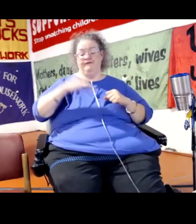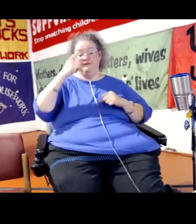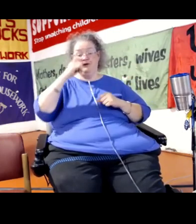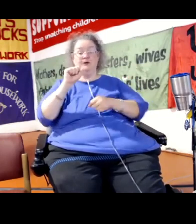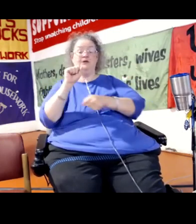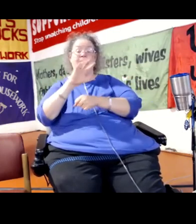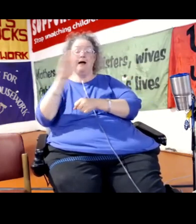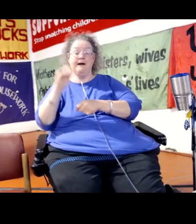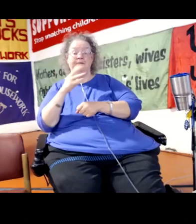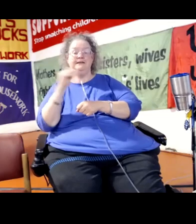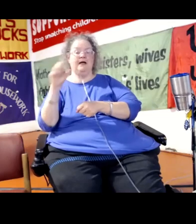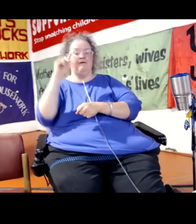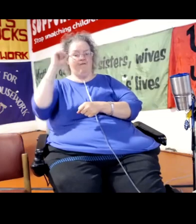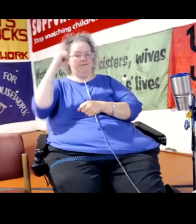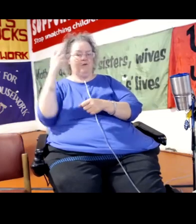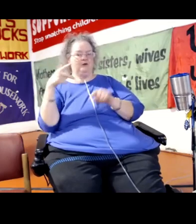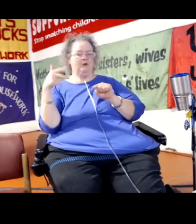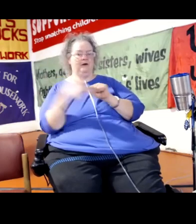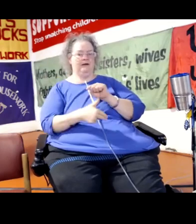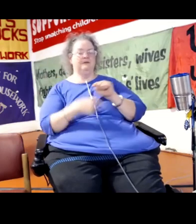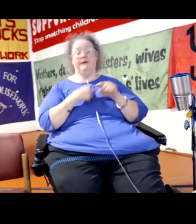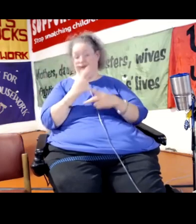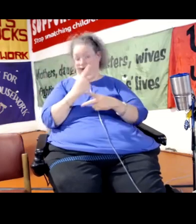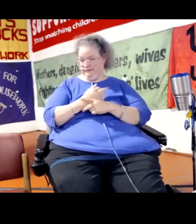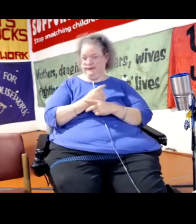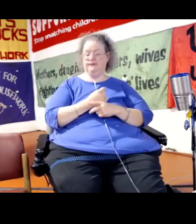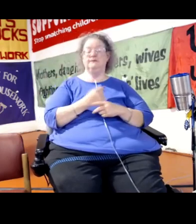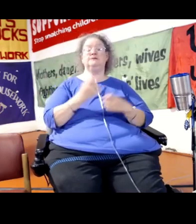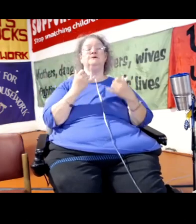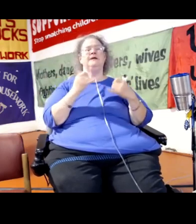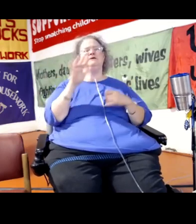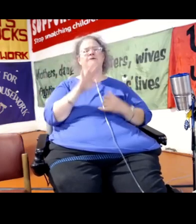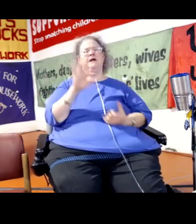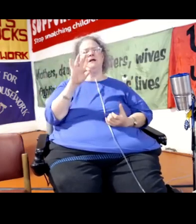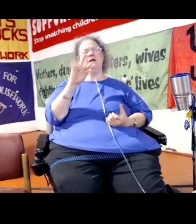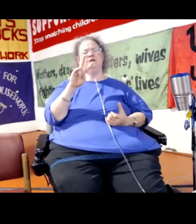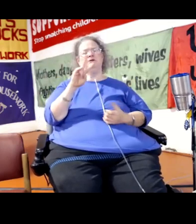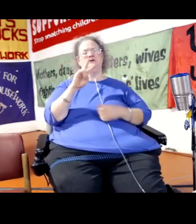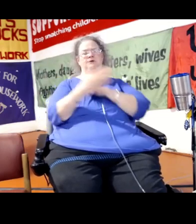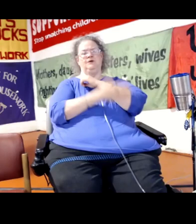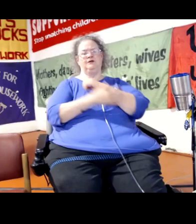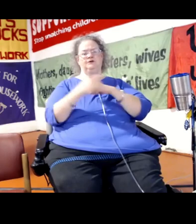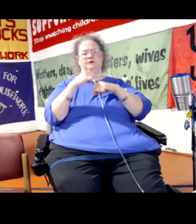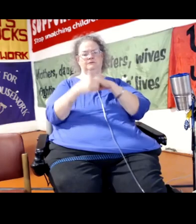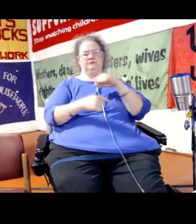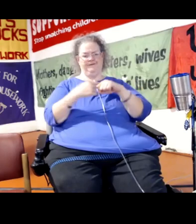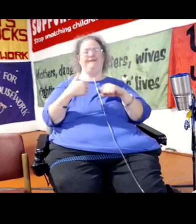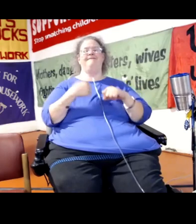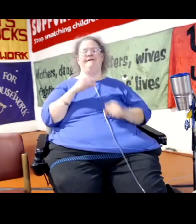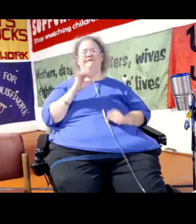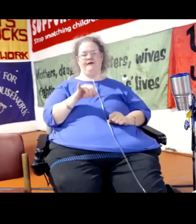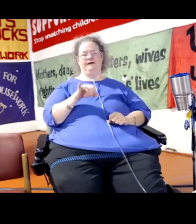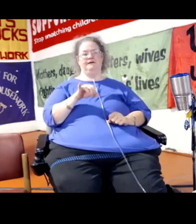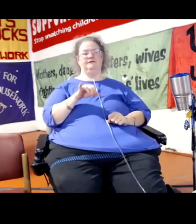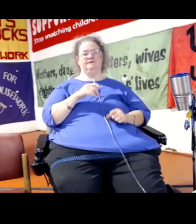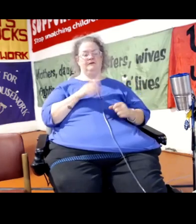it. And we kept that. And now there's about 92 countries in the world have that